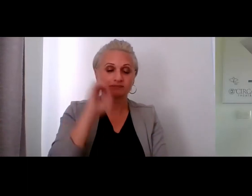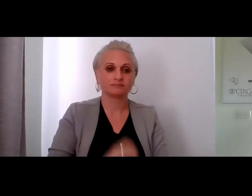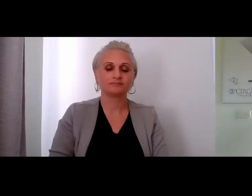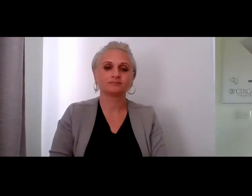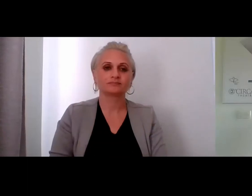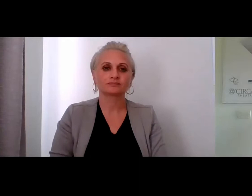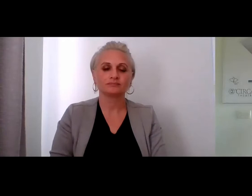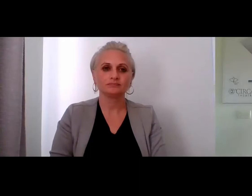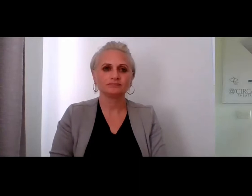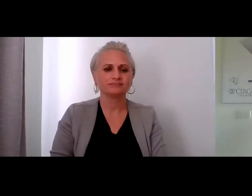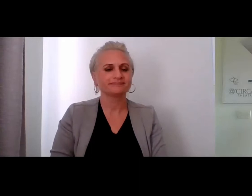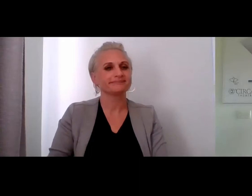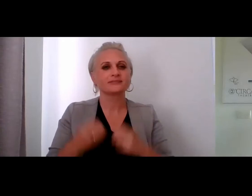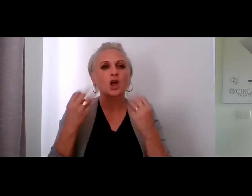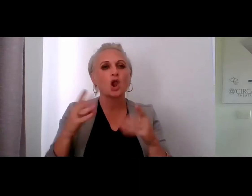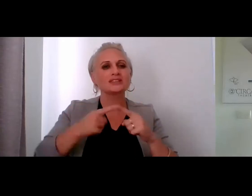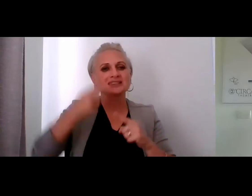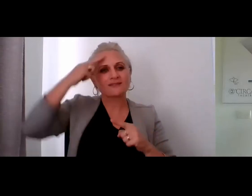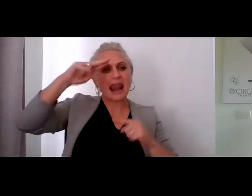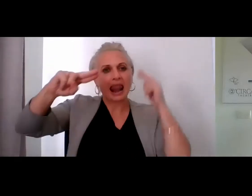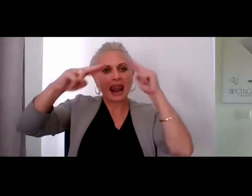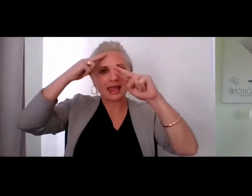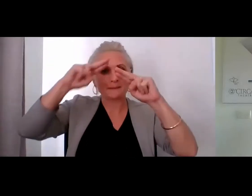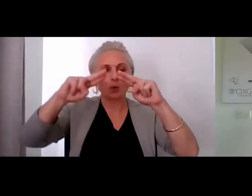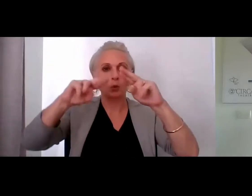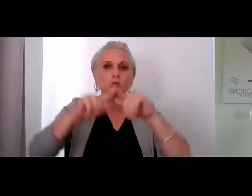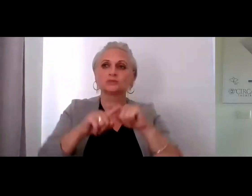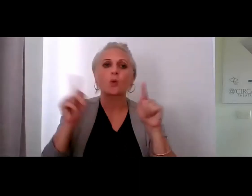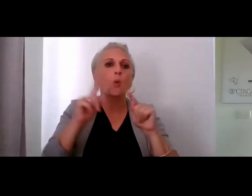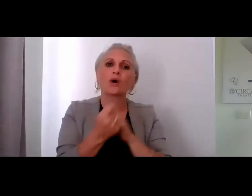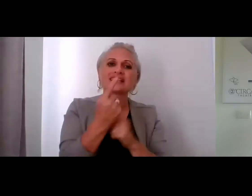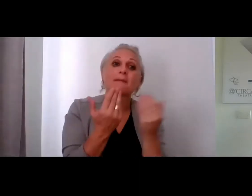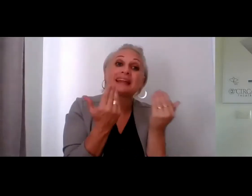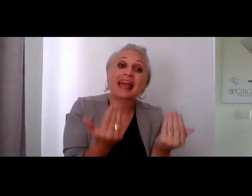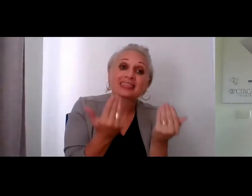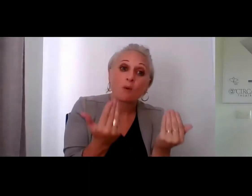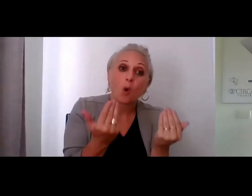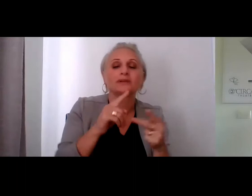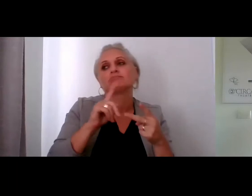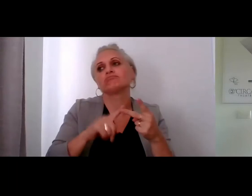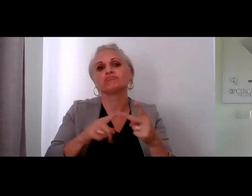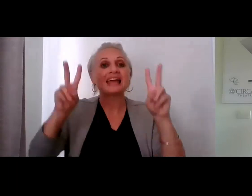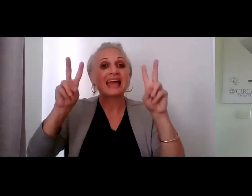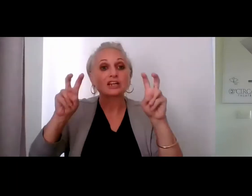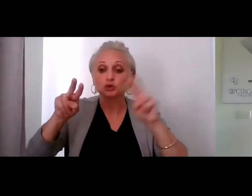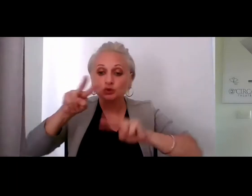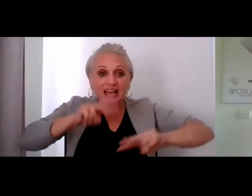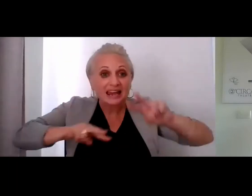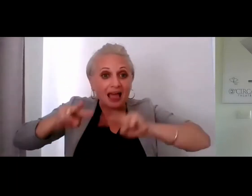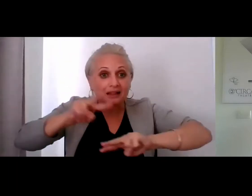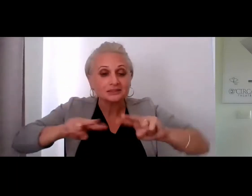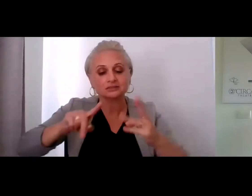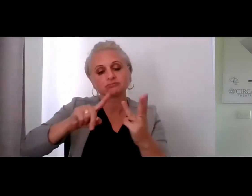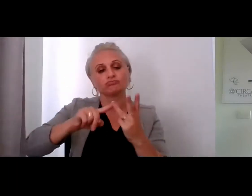This goes by different names: the status quo, issues analysis, problem definition.